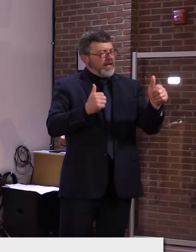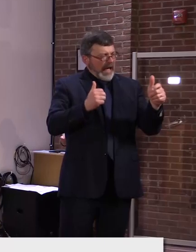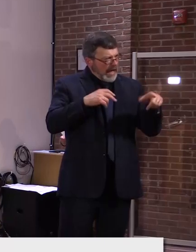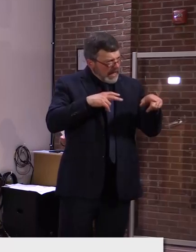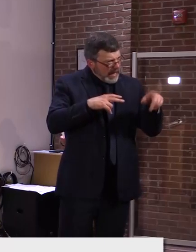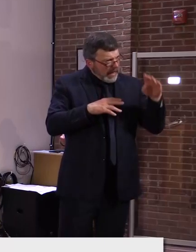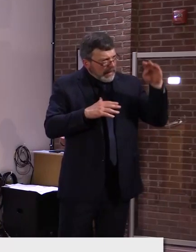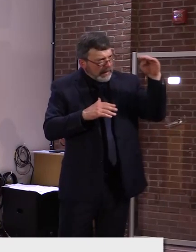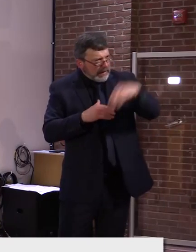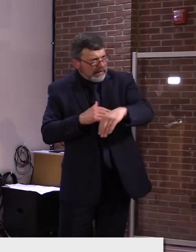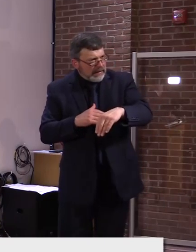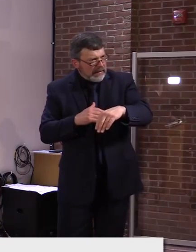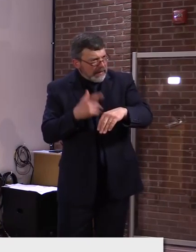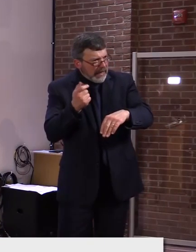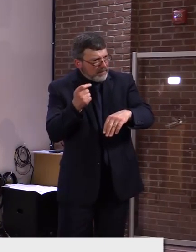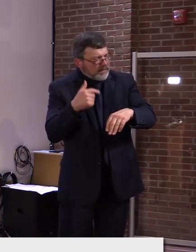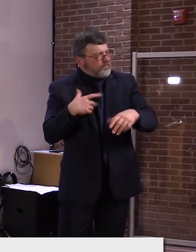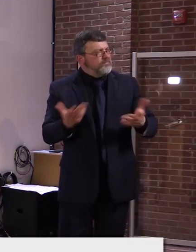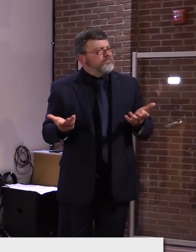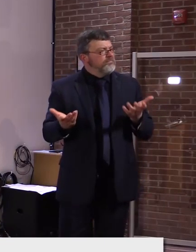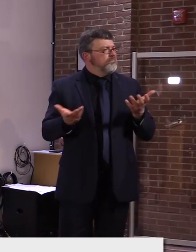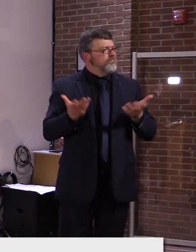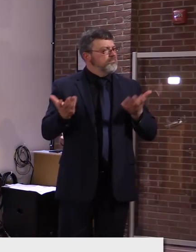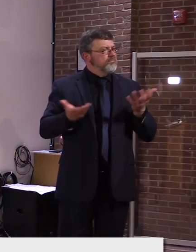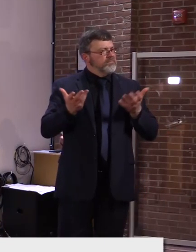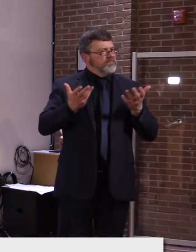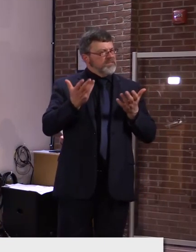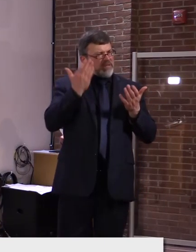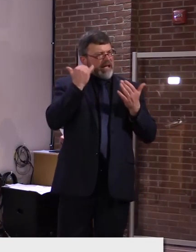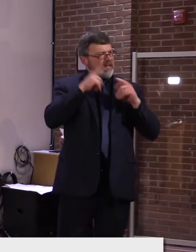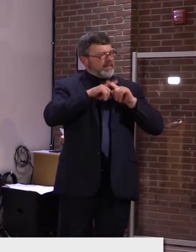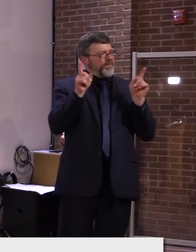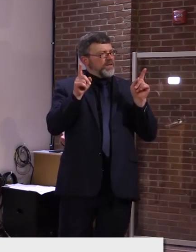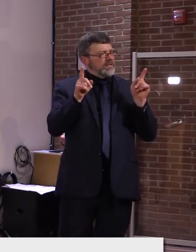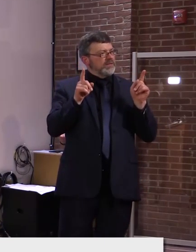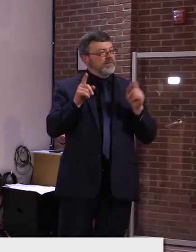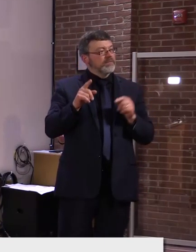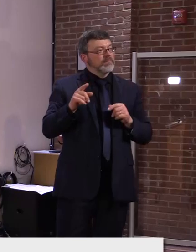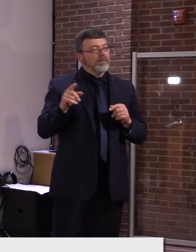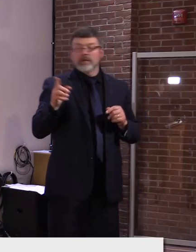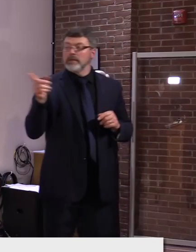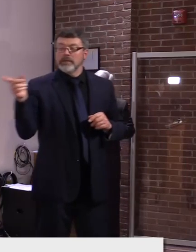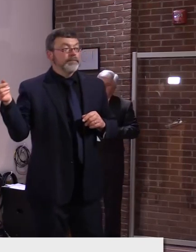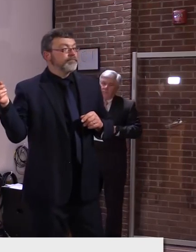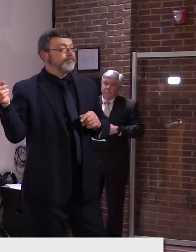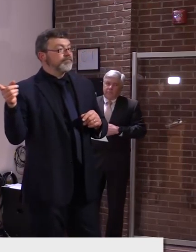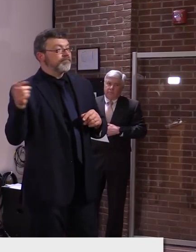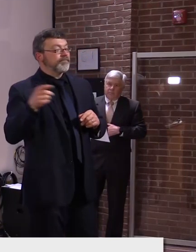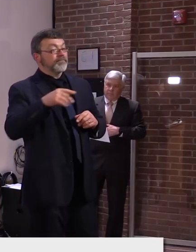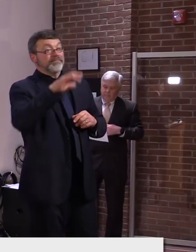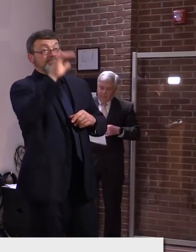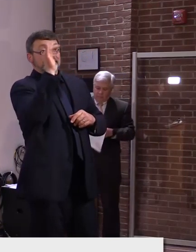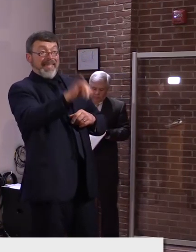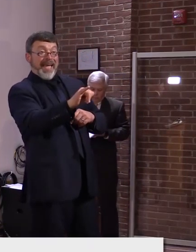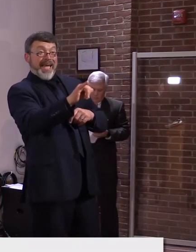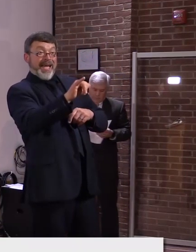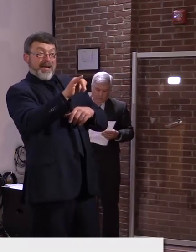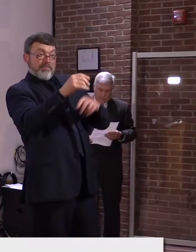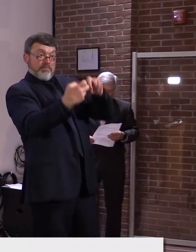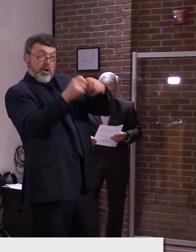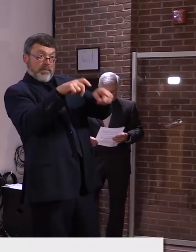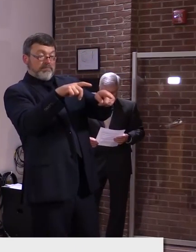individuals. Again, I would just want to remind everyone, we were in this situation pre-pandemic. I've talked about this a lot over the last